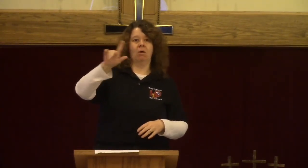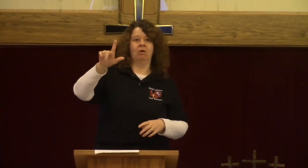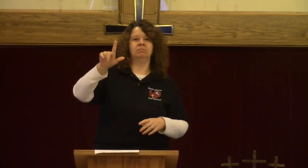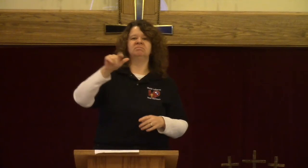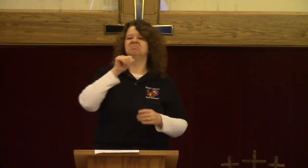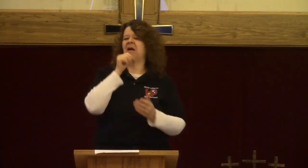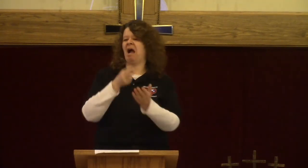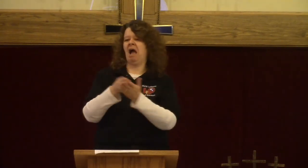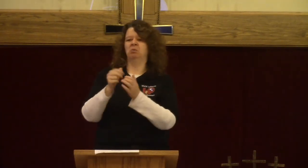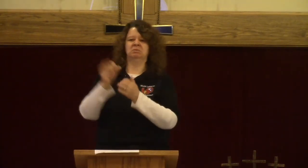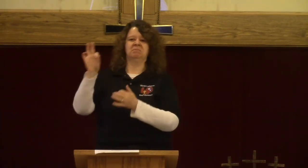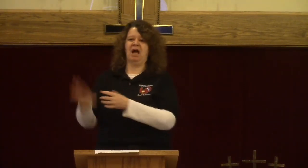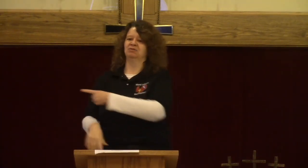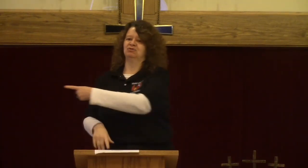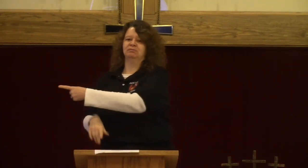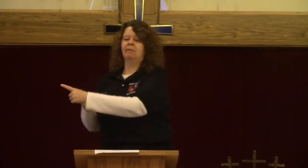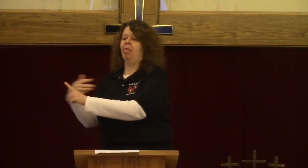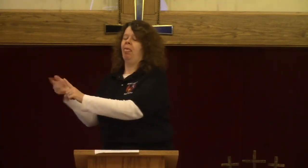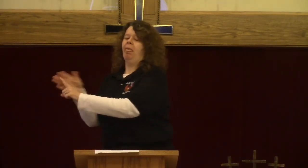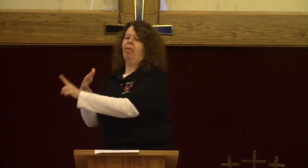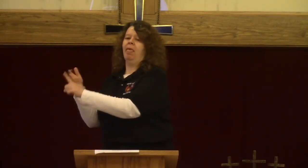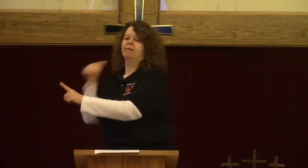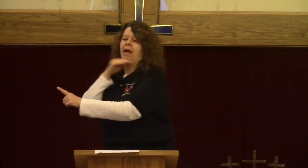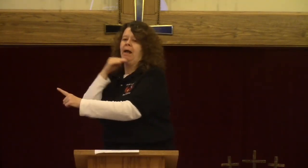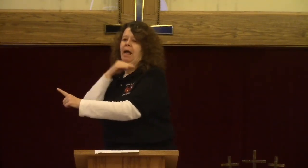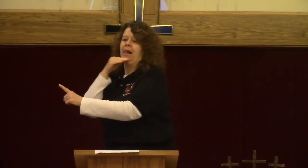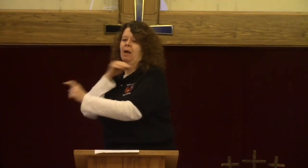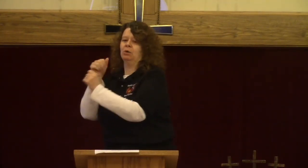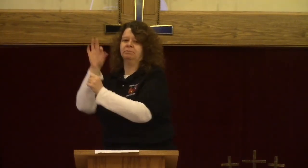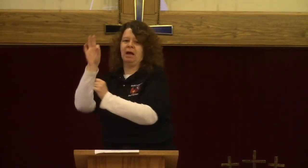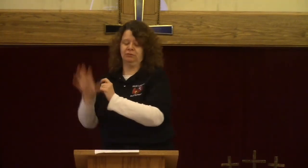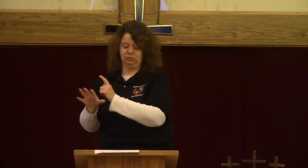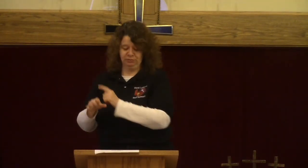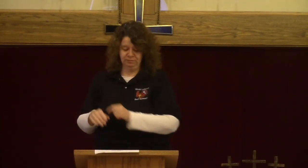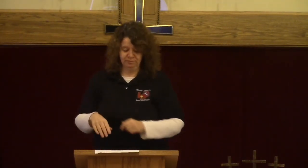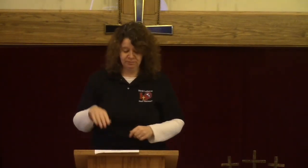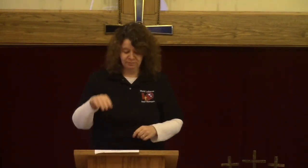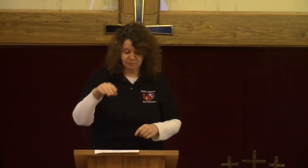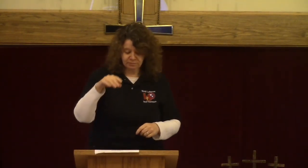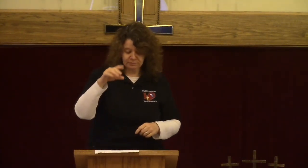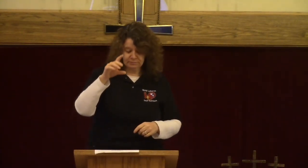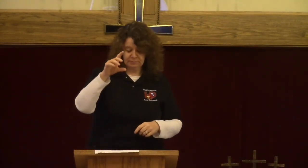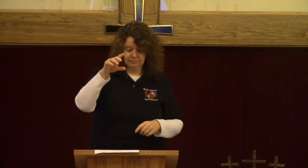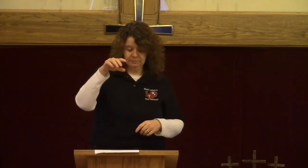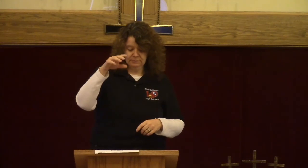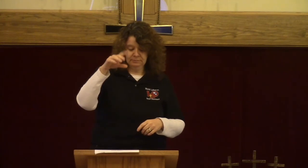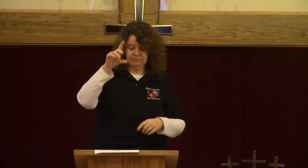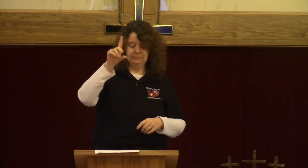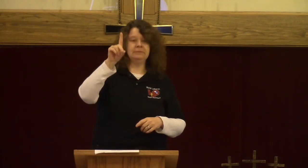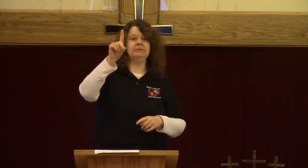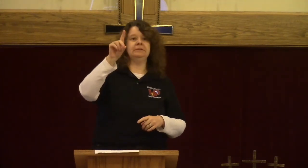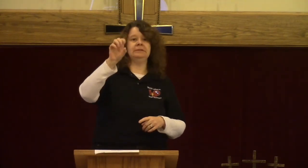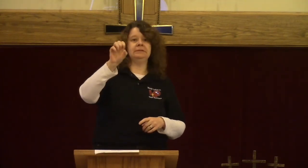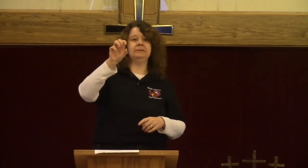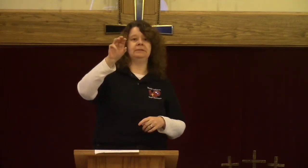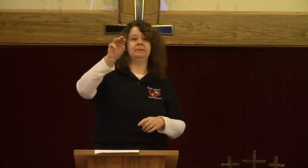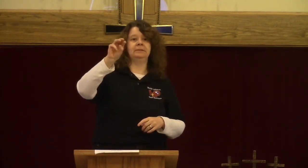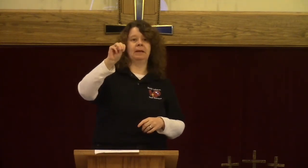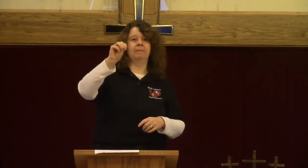Also, you know, people are deceitful. They're honest, you know, they lie, they butter up, and they don't tell the truth. But there are others